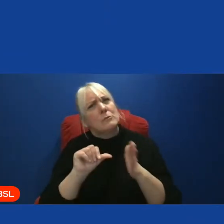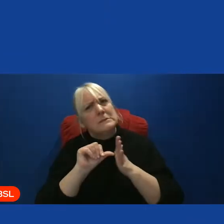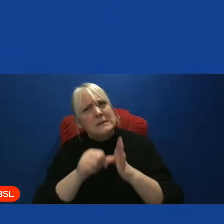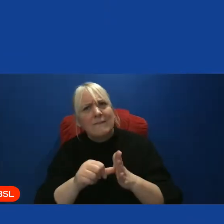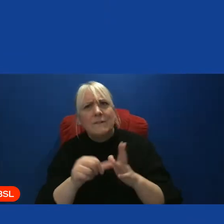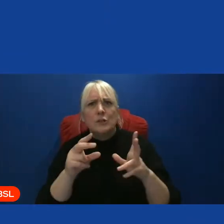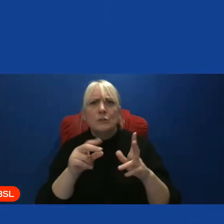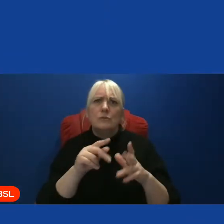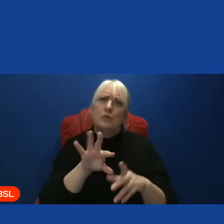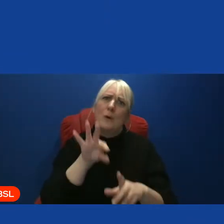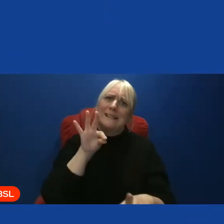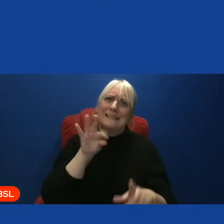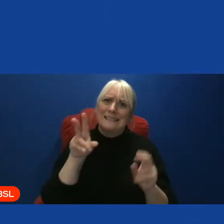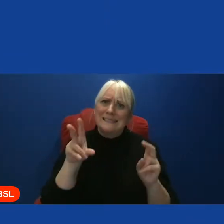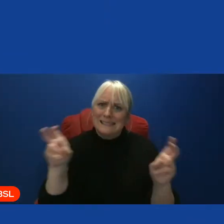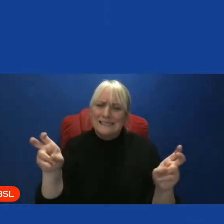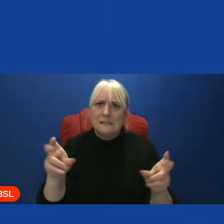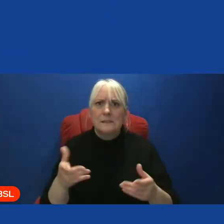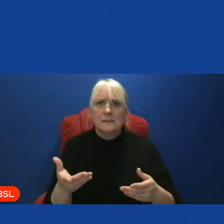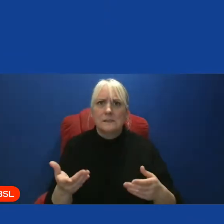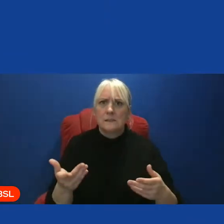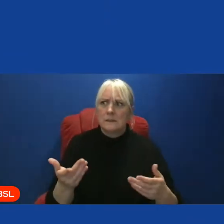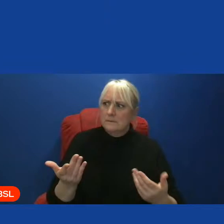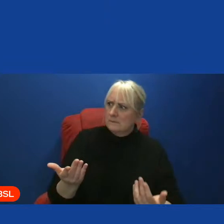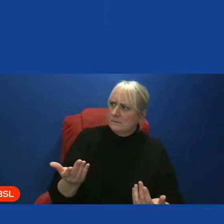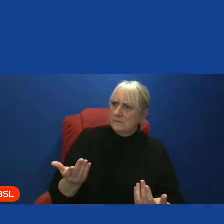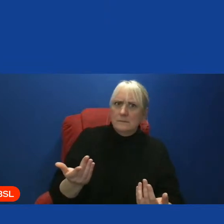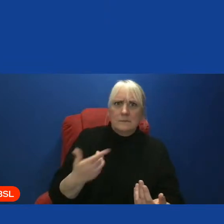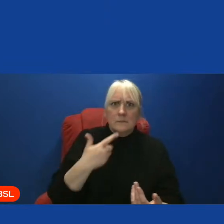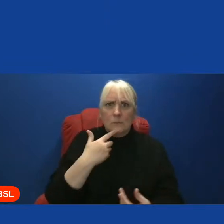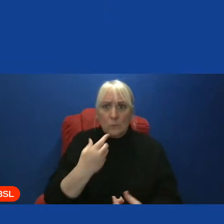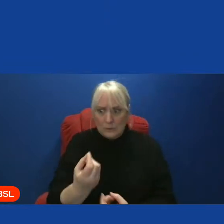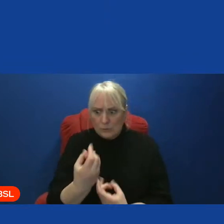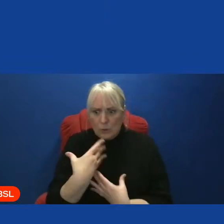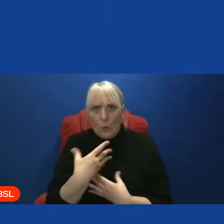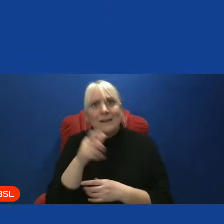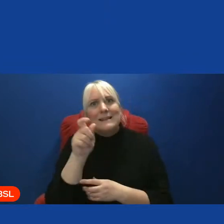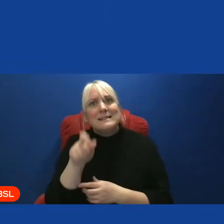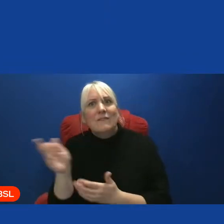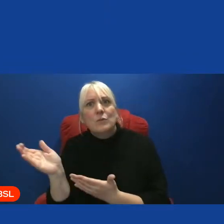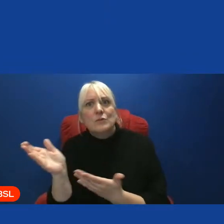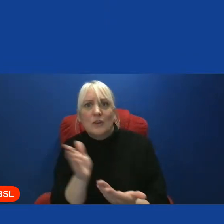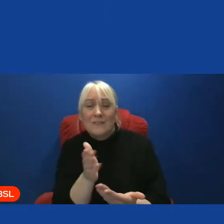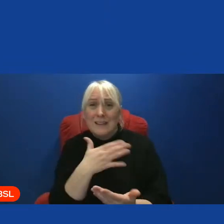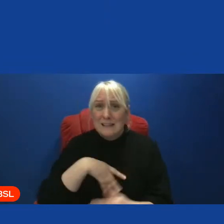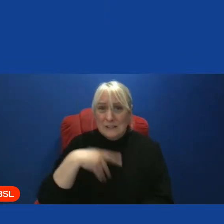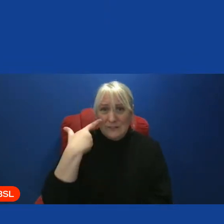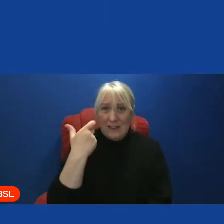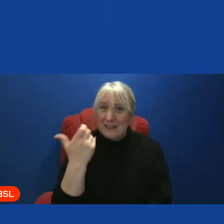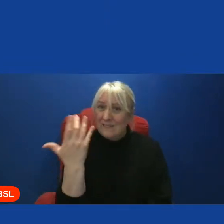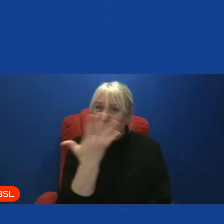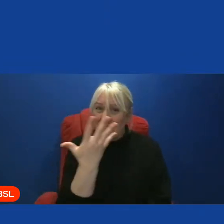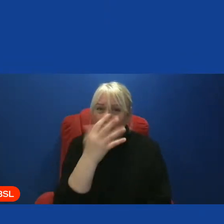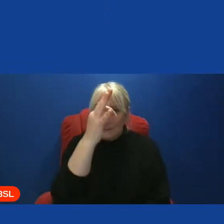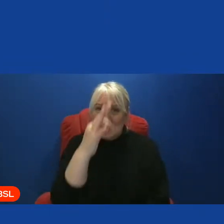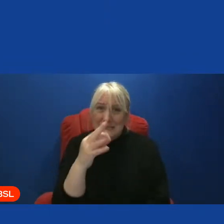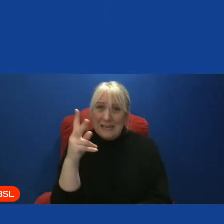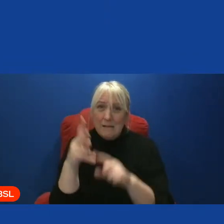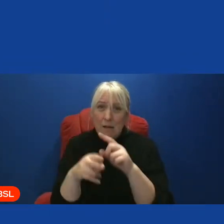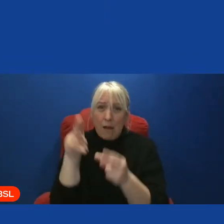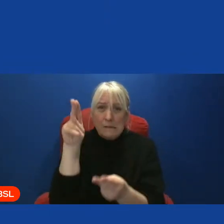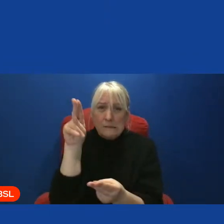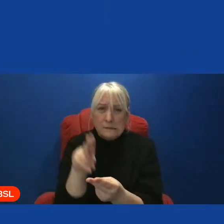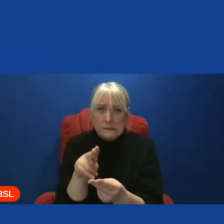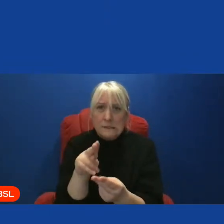was never on the table? We are now being briefed that the civil service will need to find 15% cuts, resulting